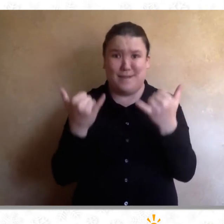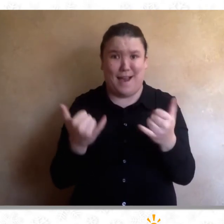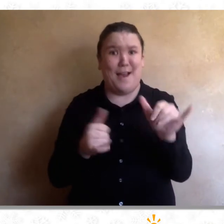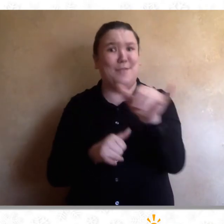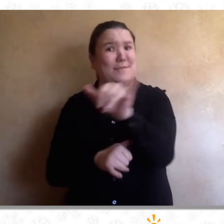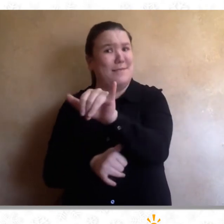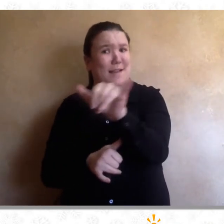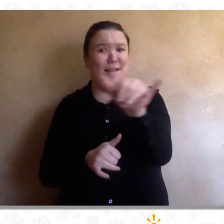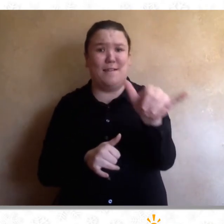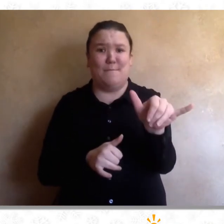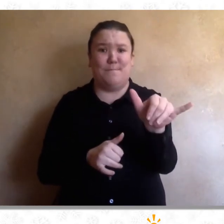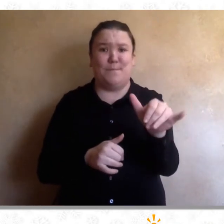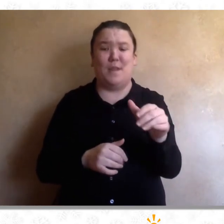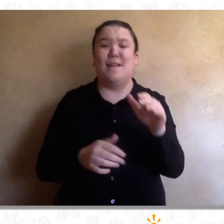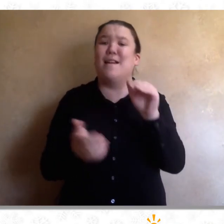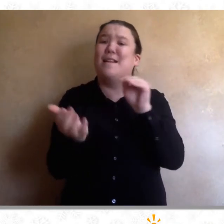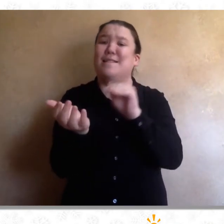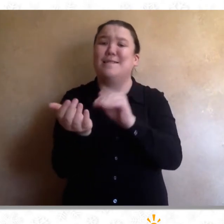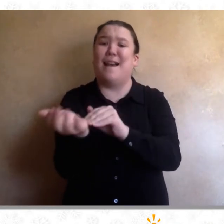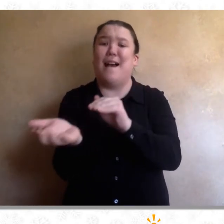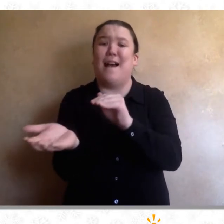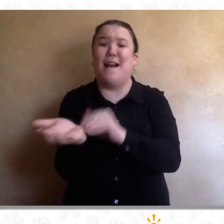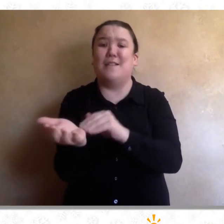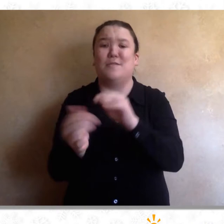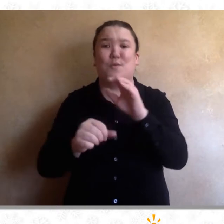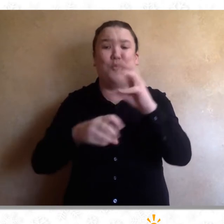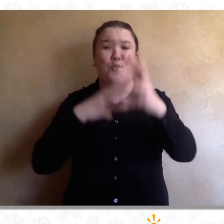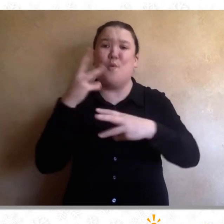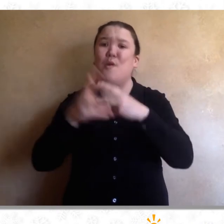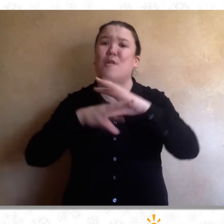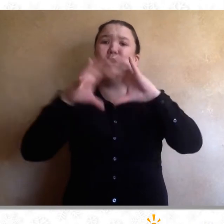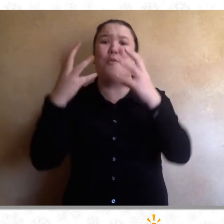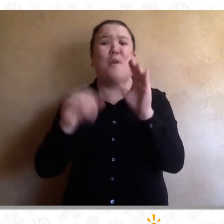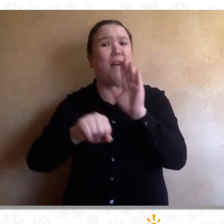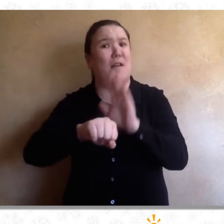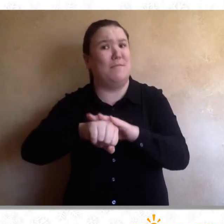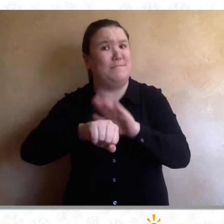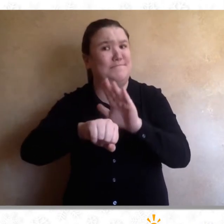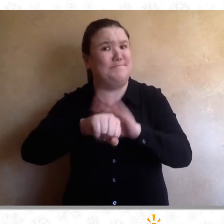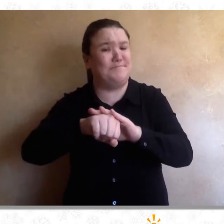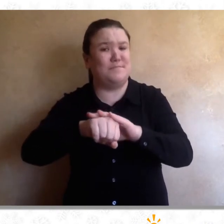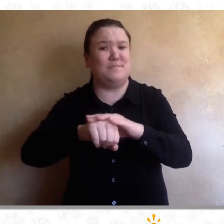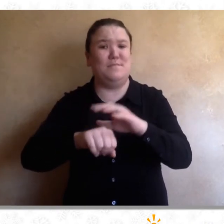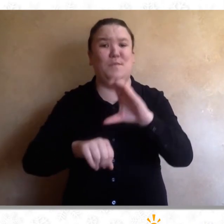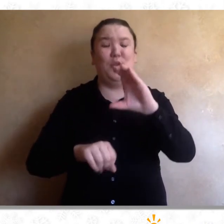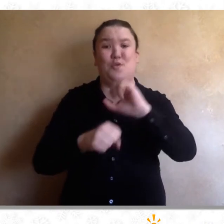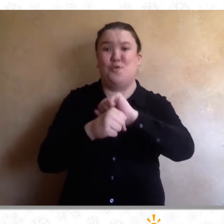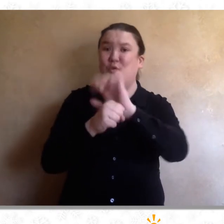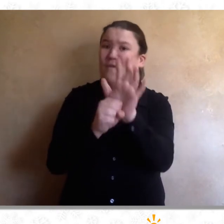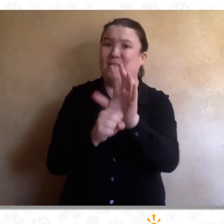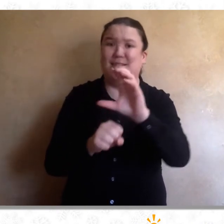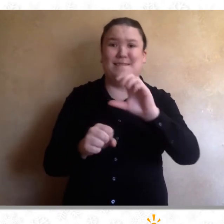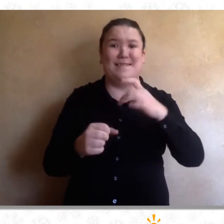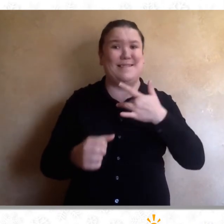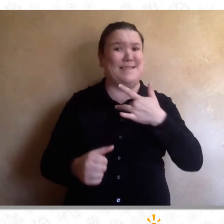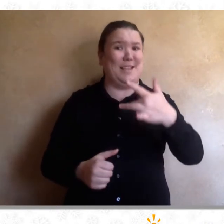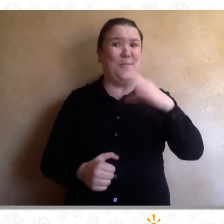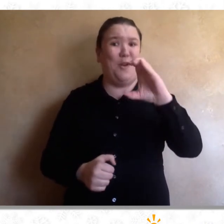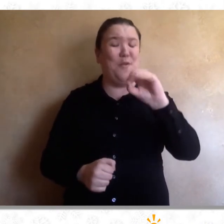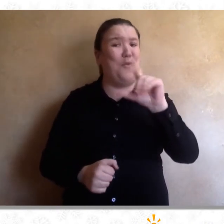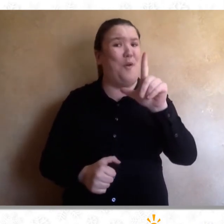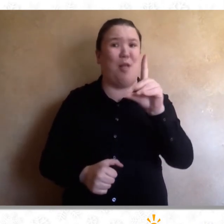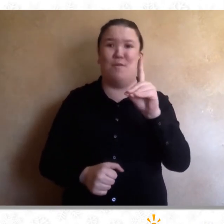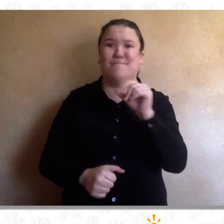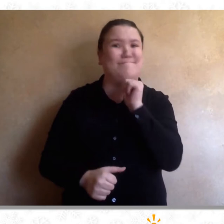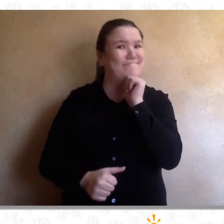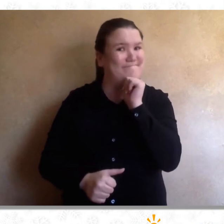of old. From doctors fretting o'er the earth to